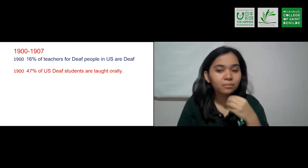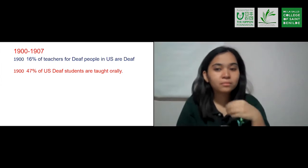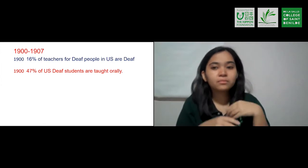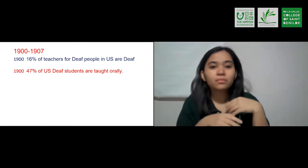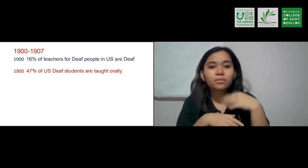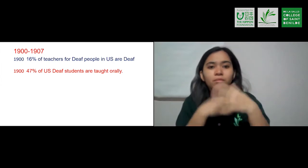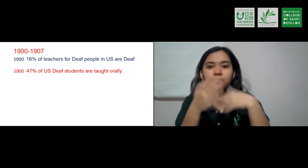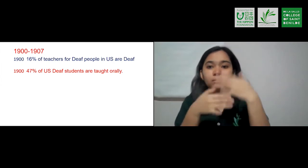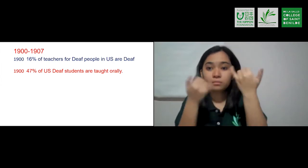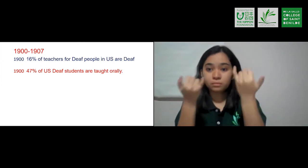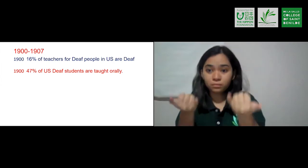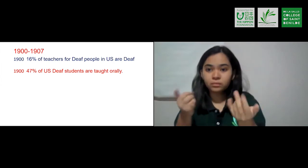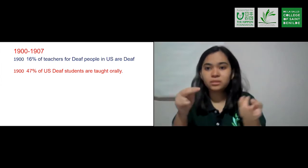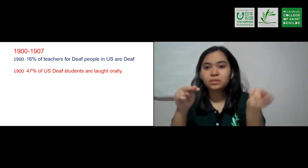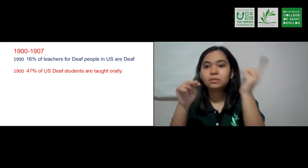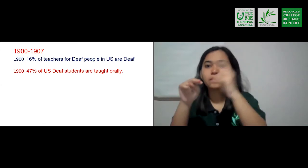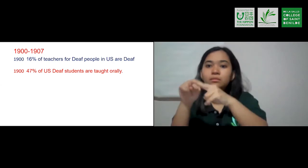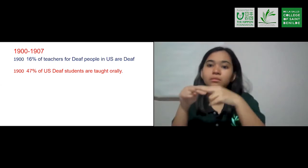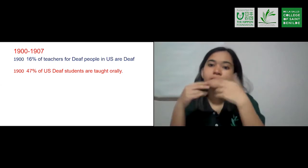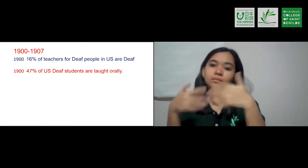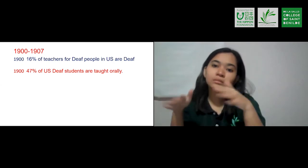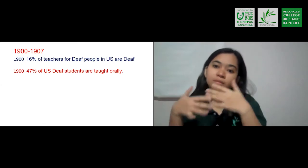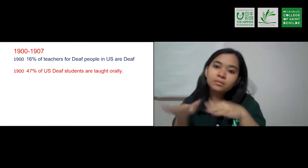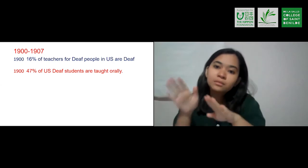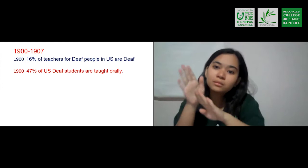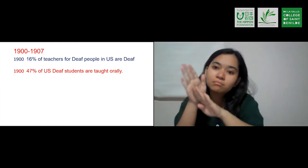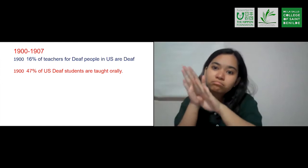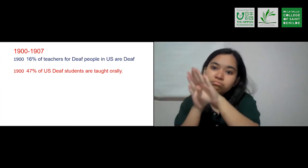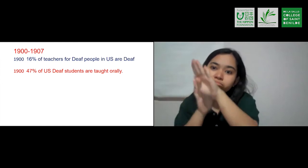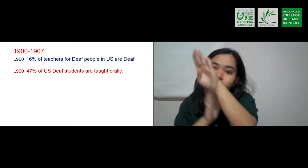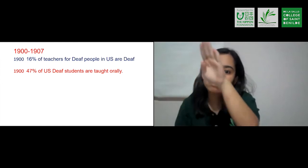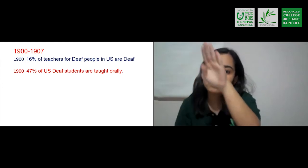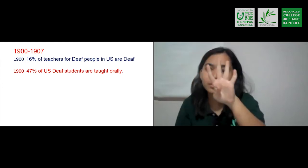before it was 7% oral, and now